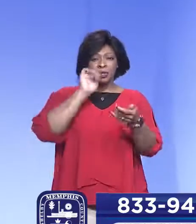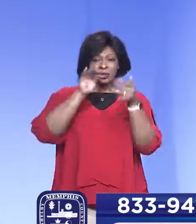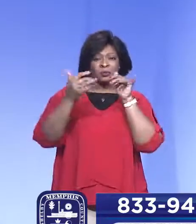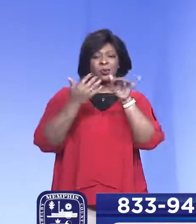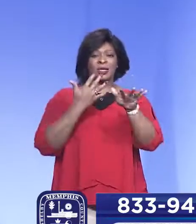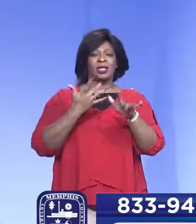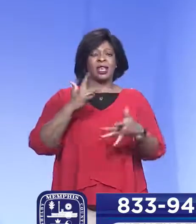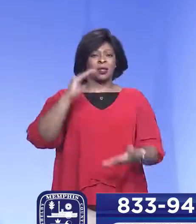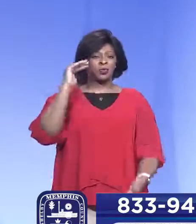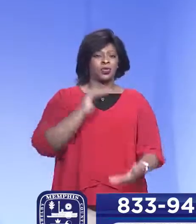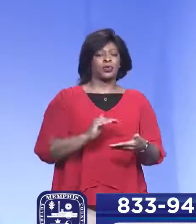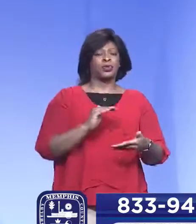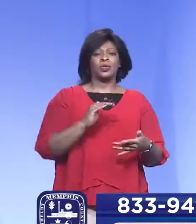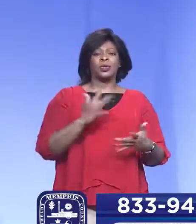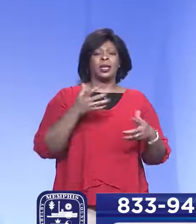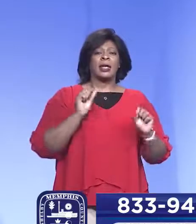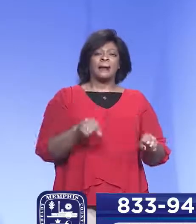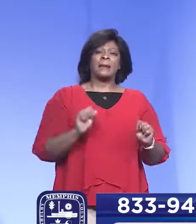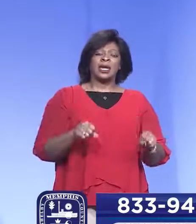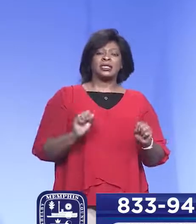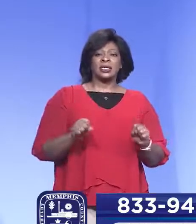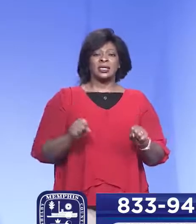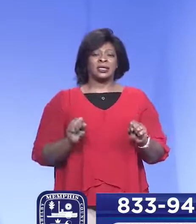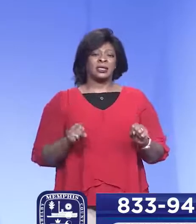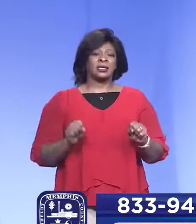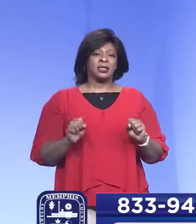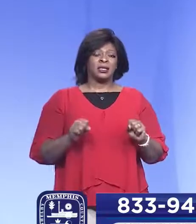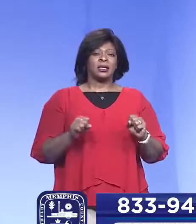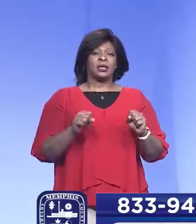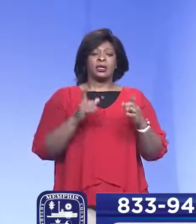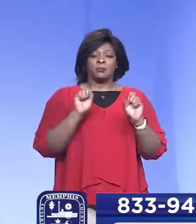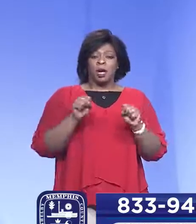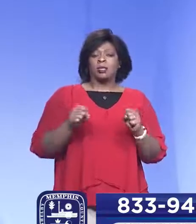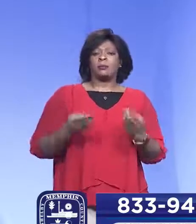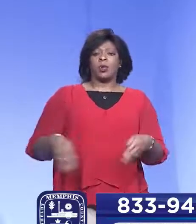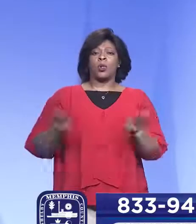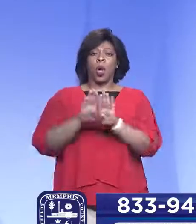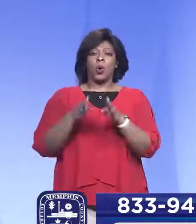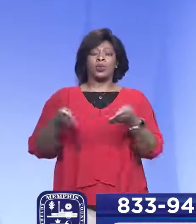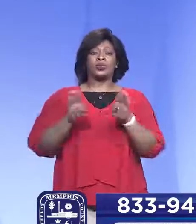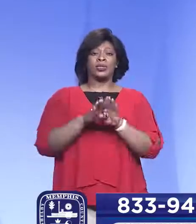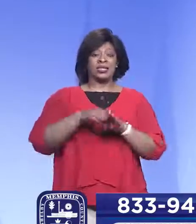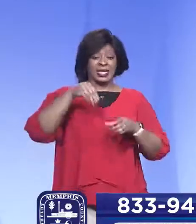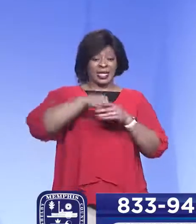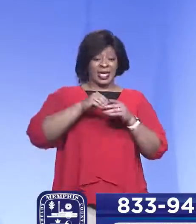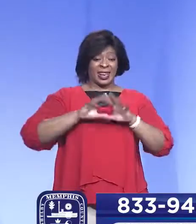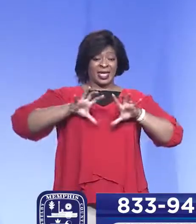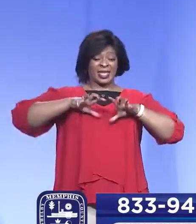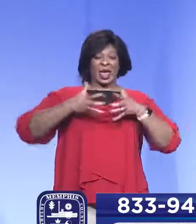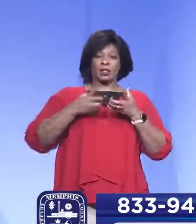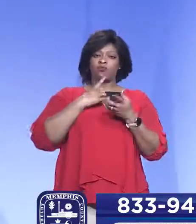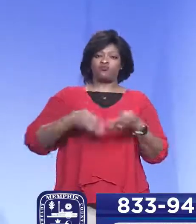as reducing the capacity, closure of indoor gatherings,